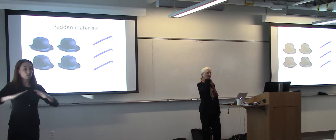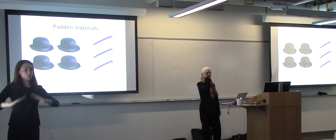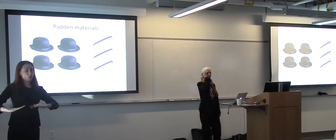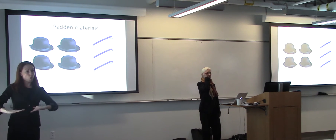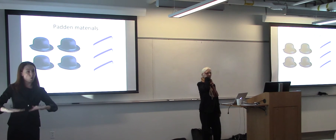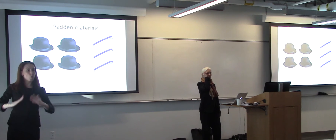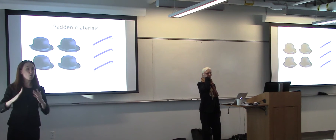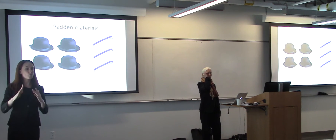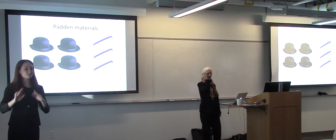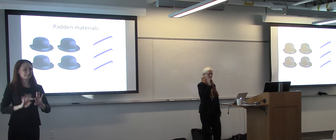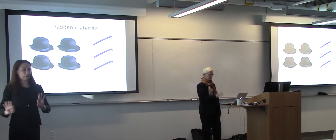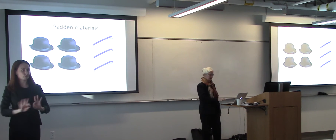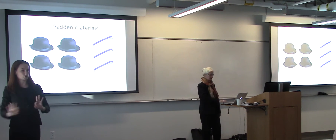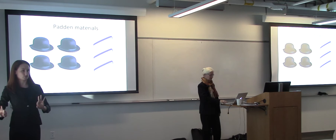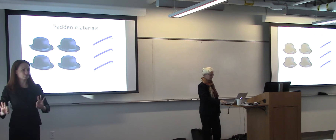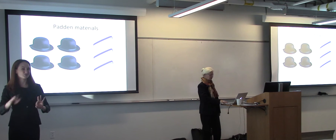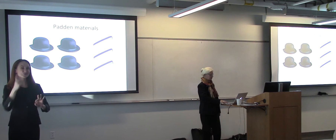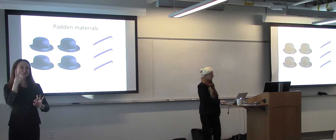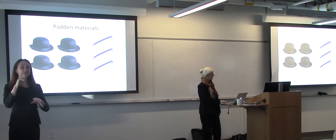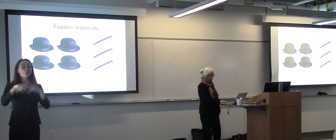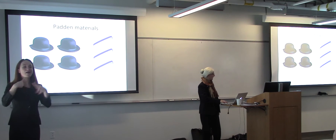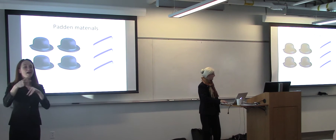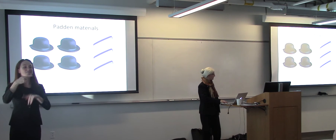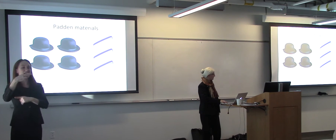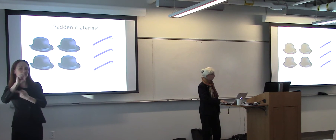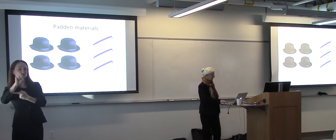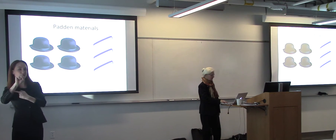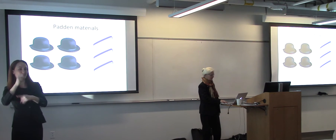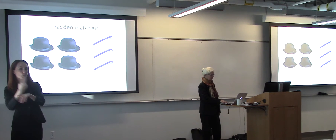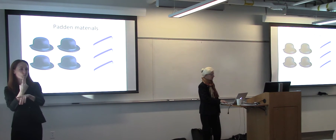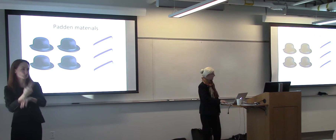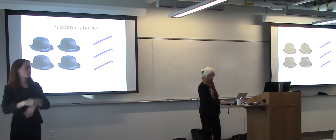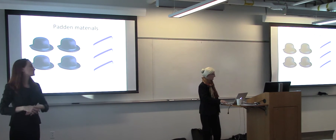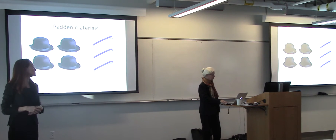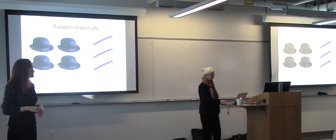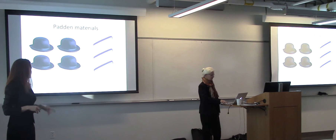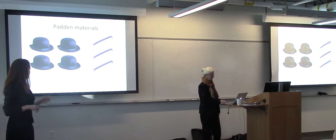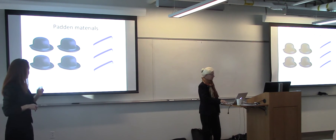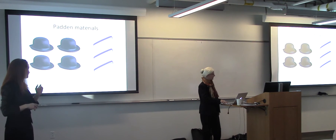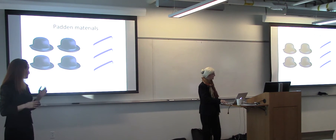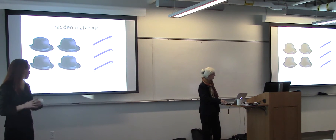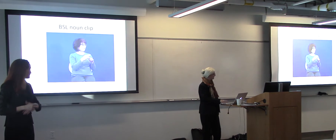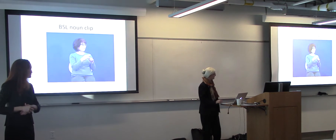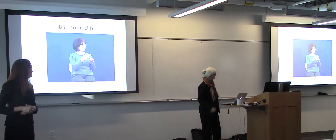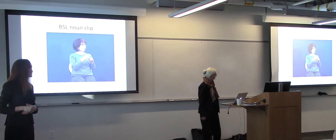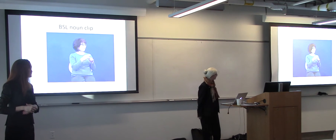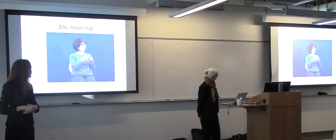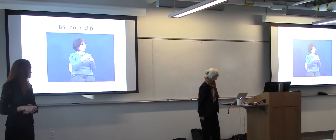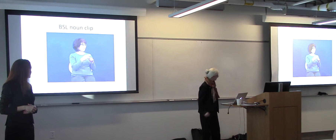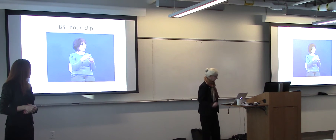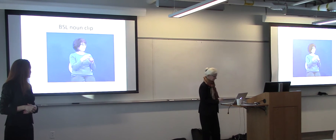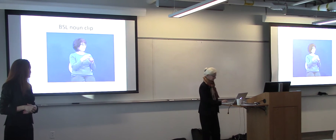captioned, so you can see what kind of handshape she's using as she is signing each of the objects.